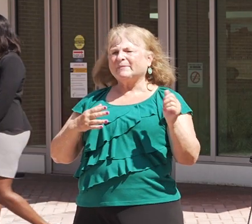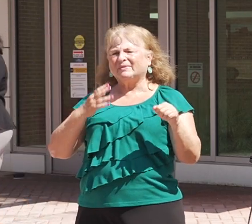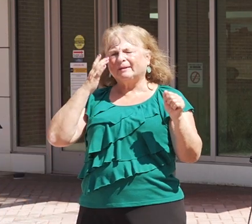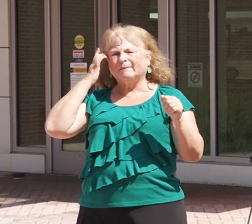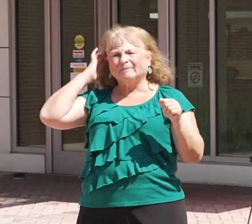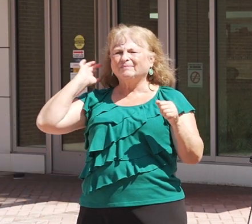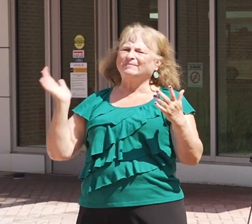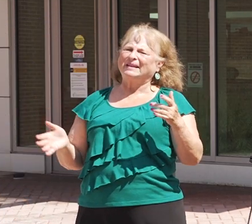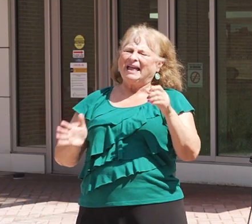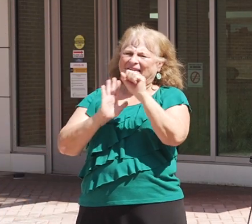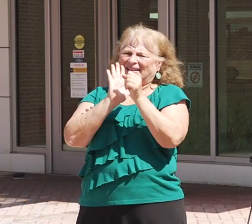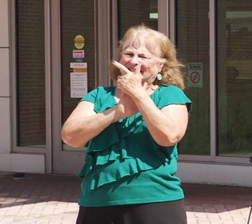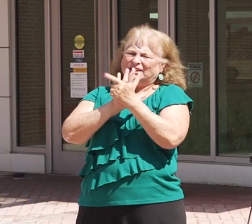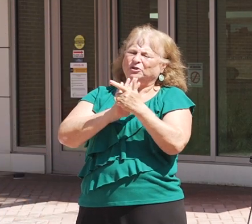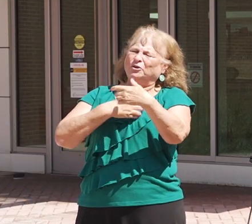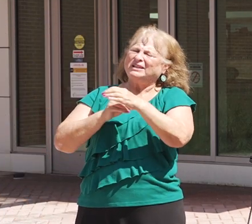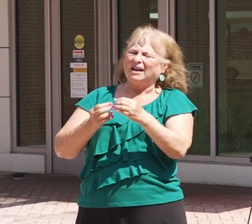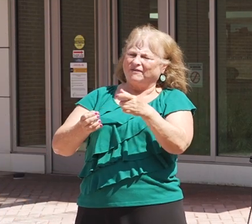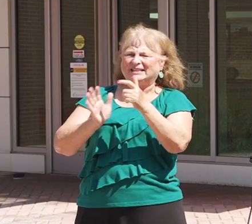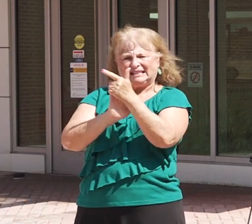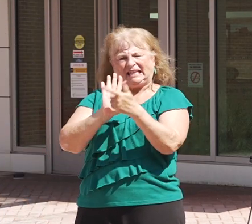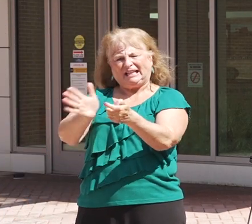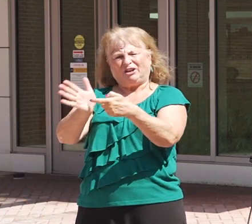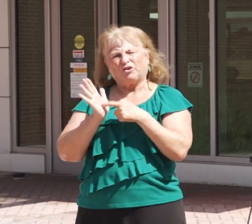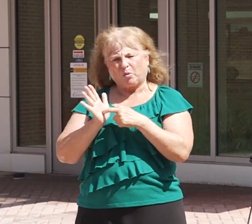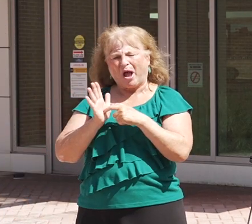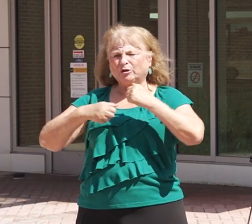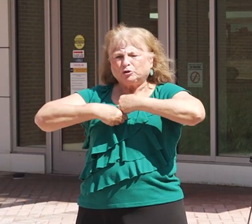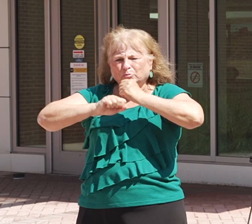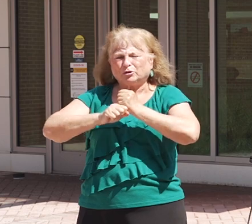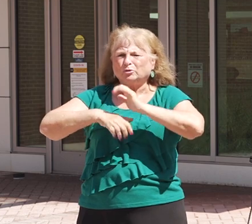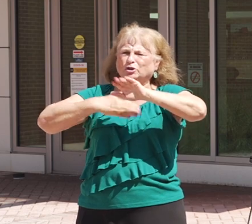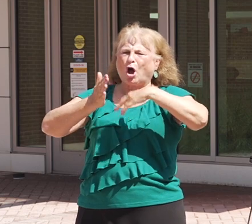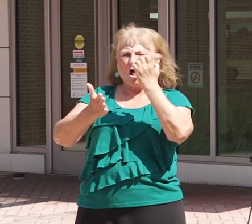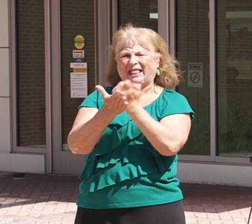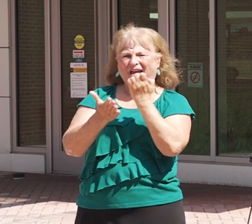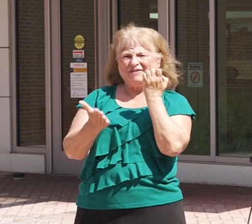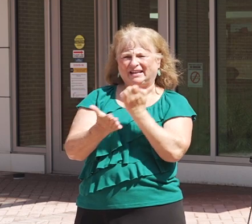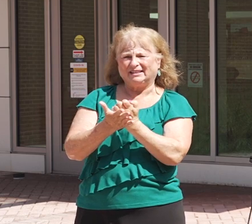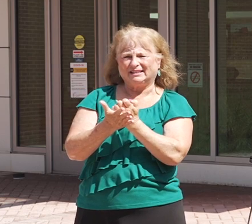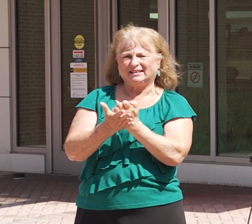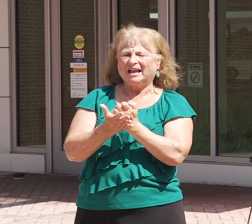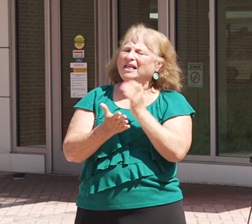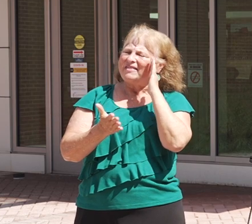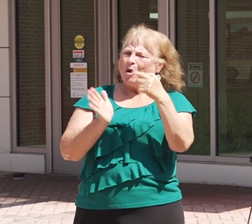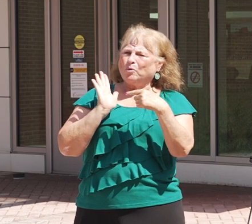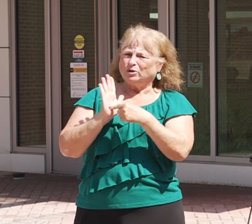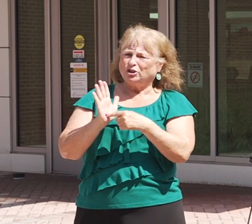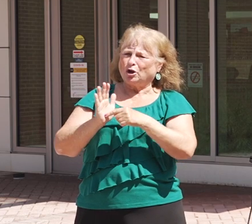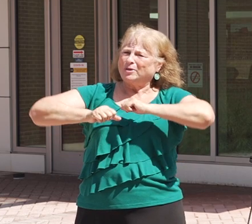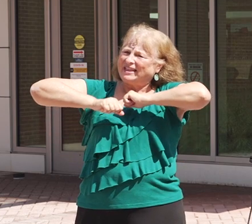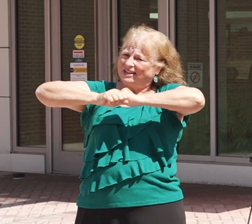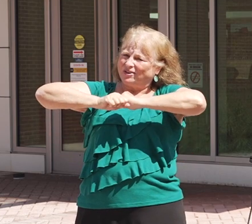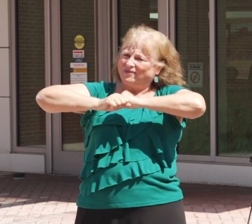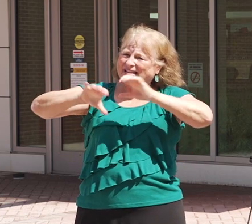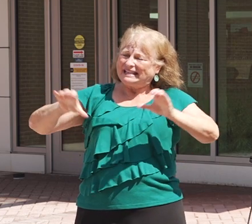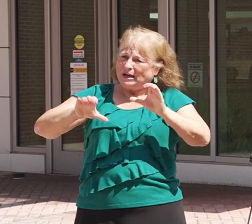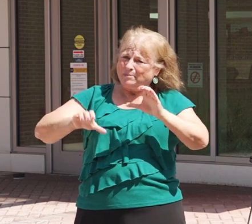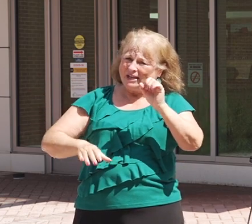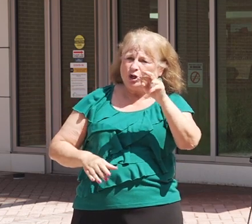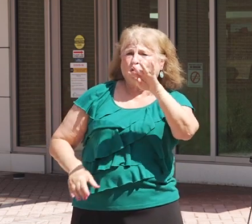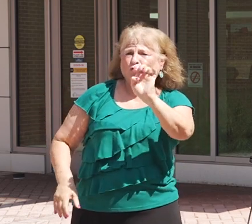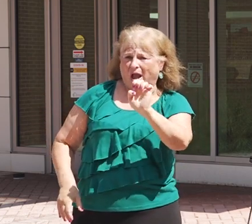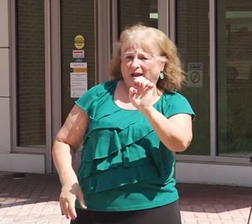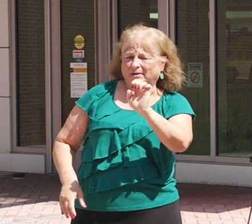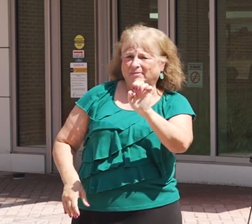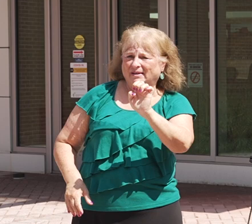the State's Attorney's Office is legally required to produce all evidence that would show that the defendant committed a crime,